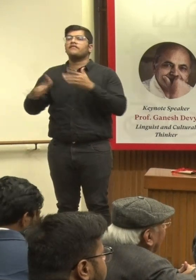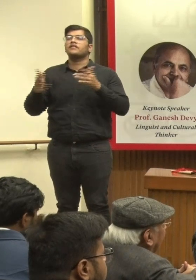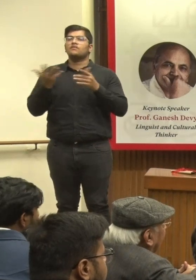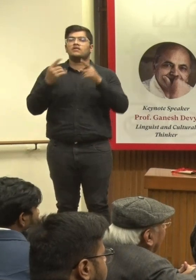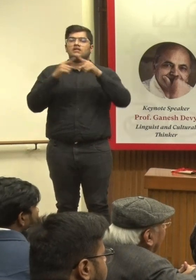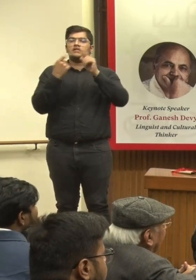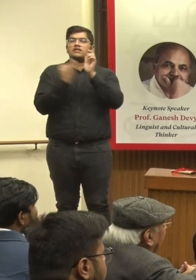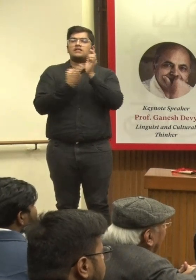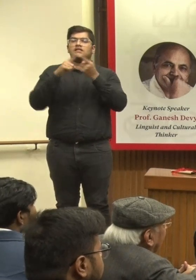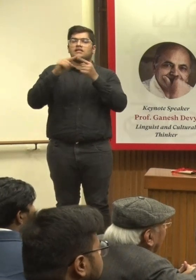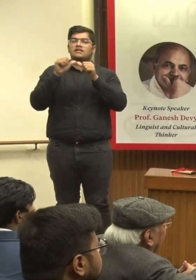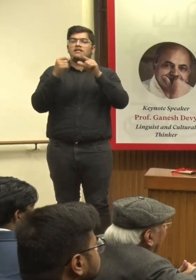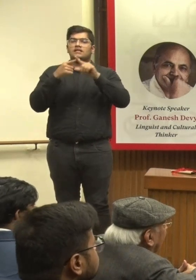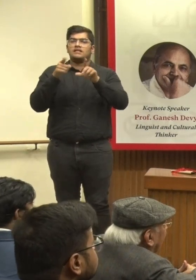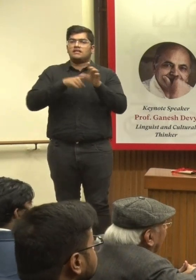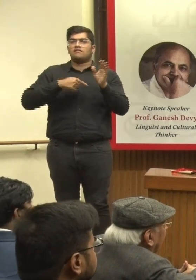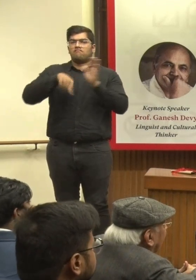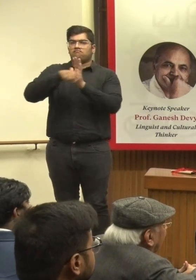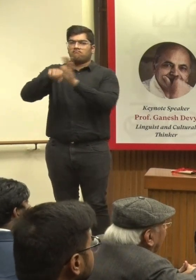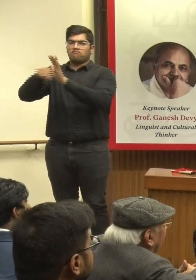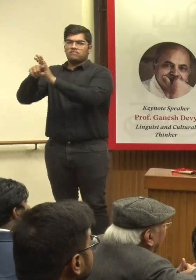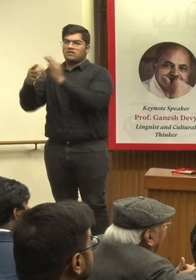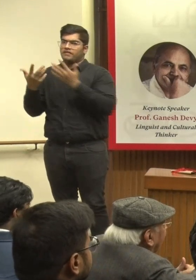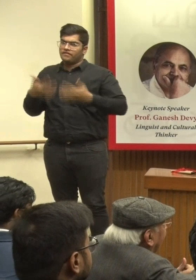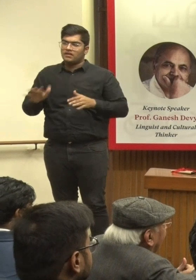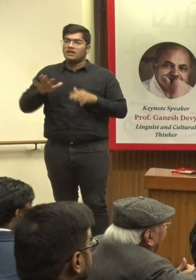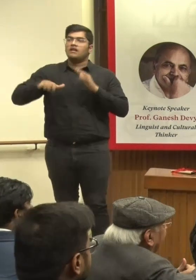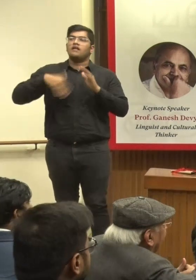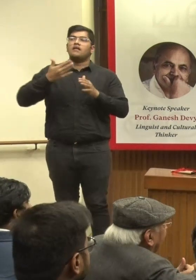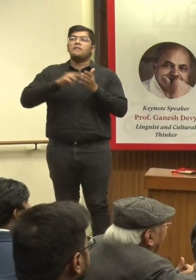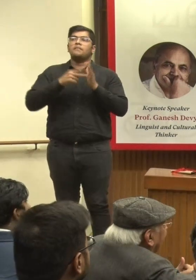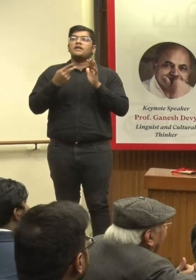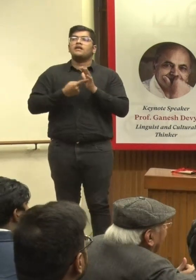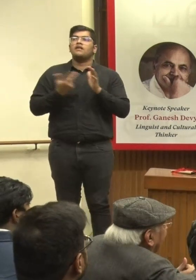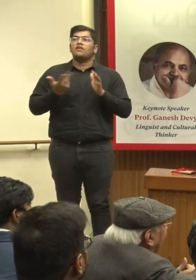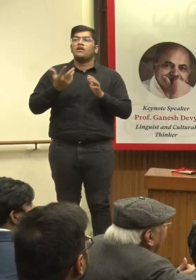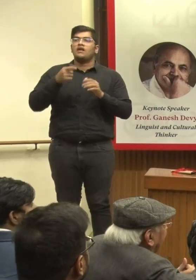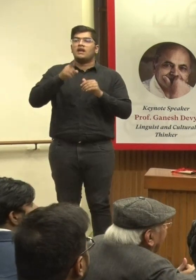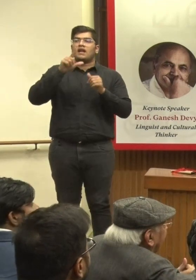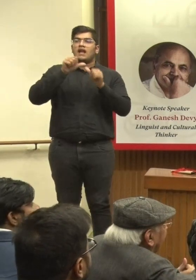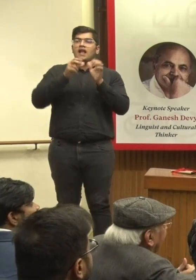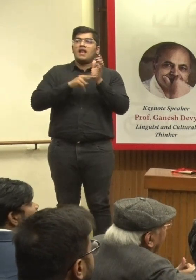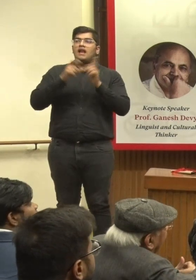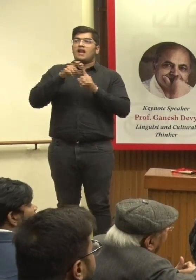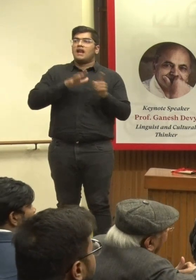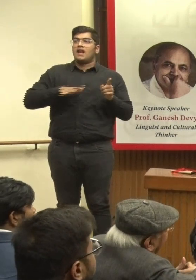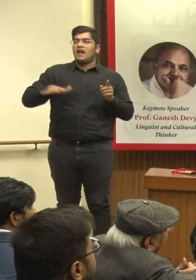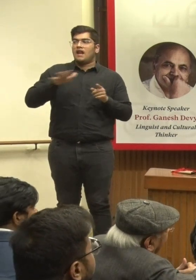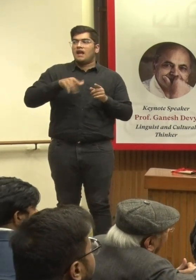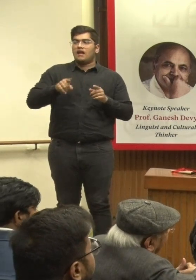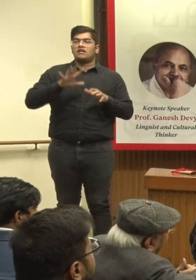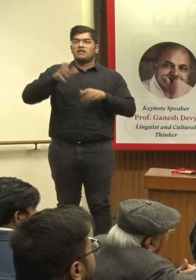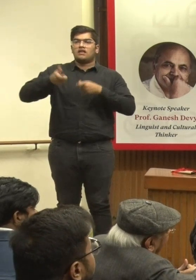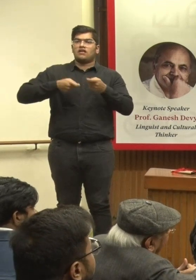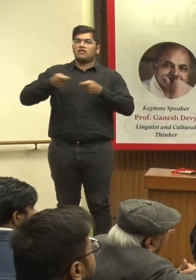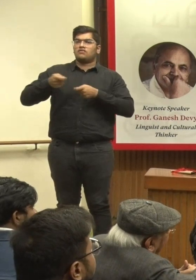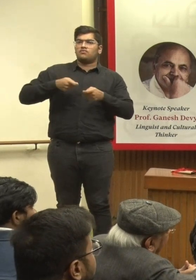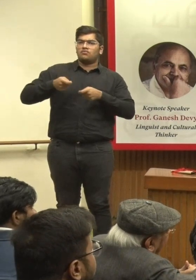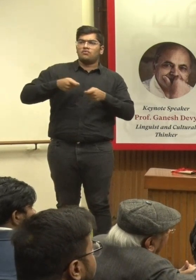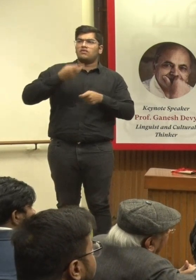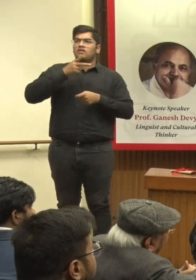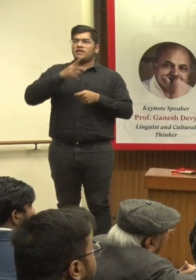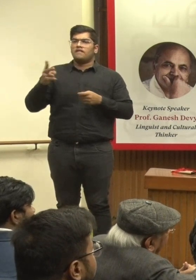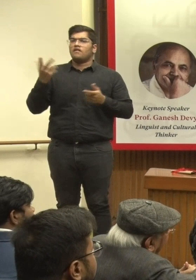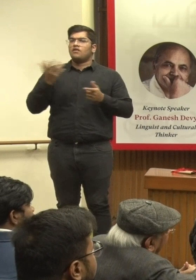Company. And therefore the land controlled by those states had gone to the East India Company either for supervision or